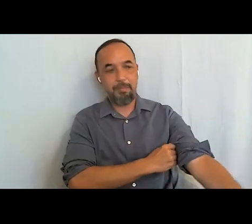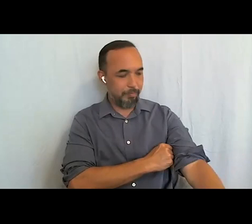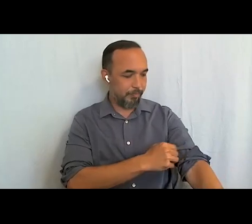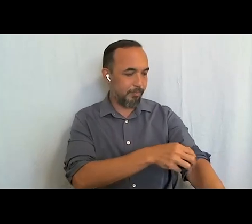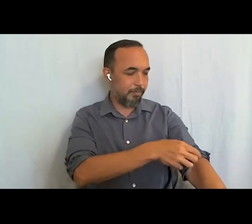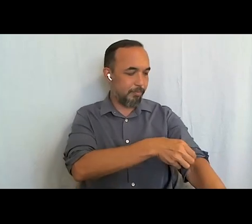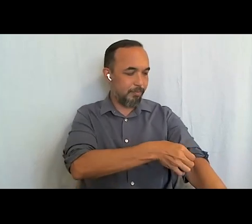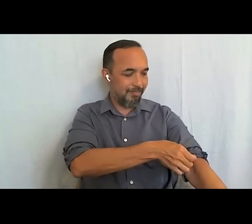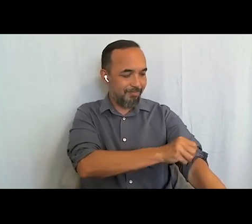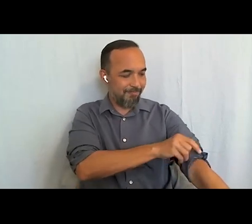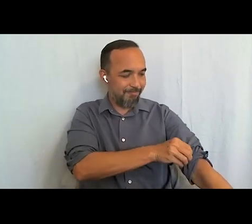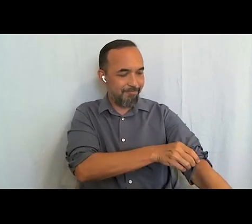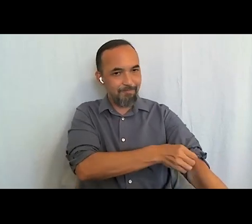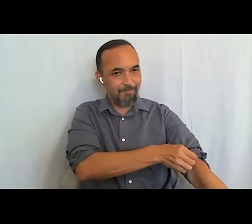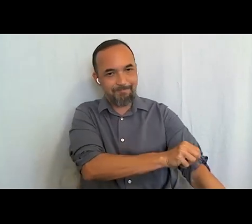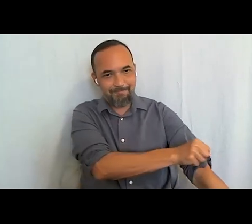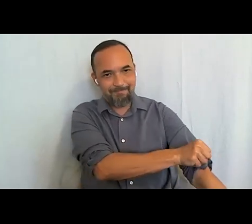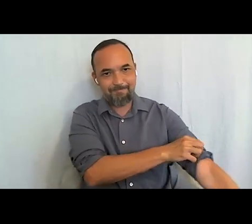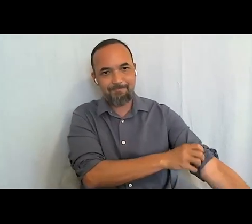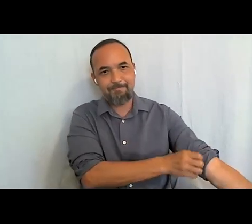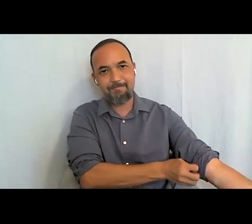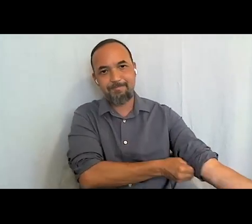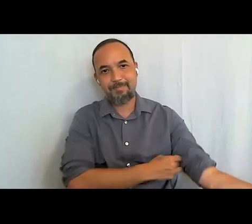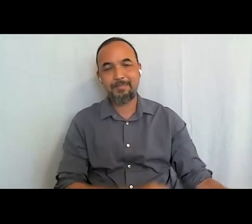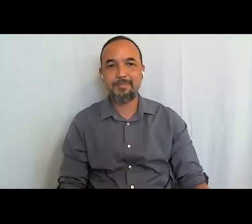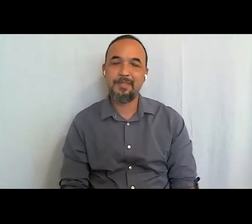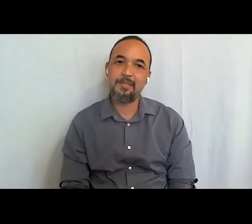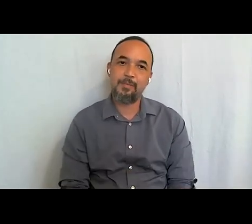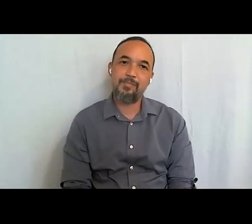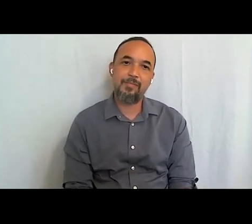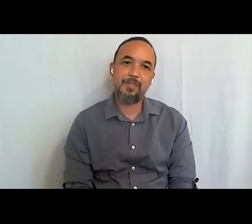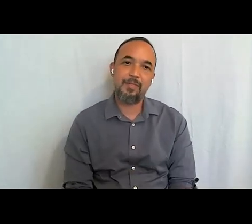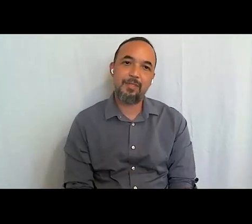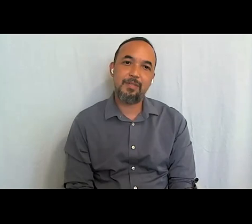behind the scenes, you know, there are items and it's like,